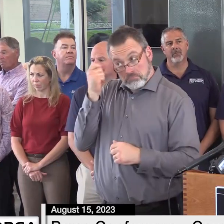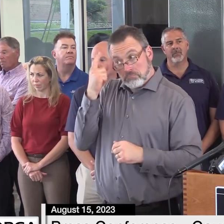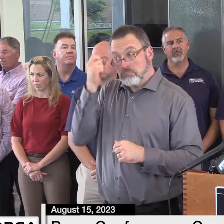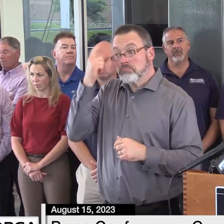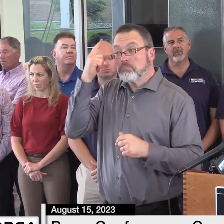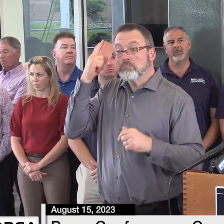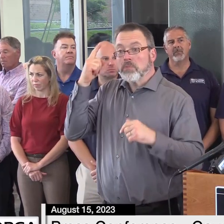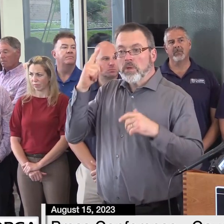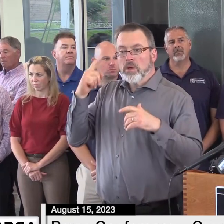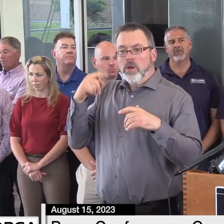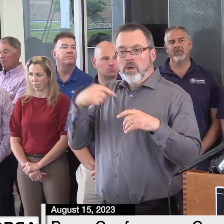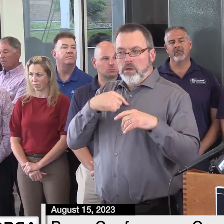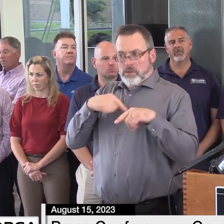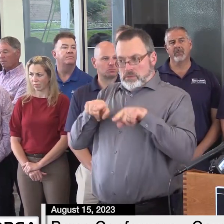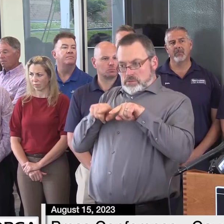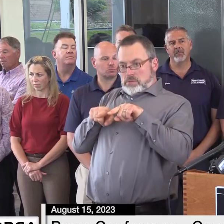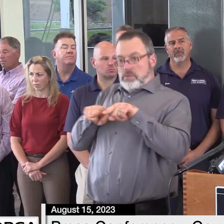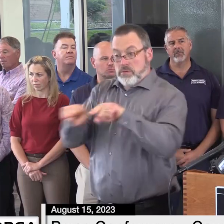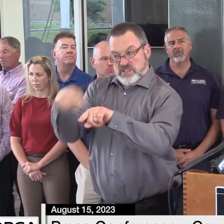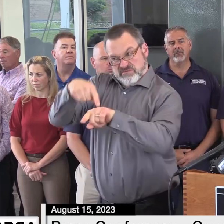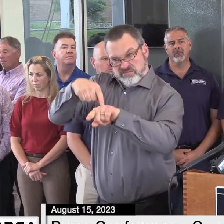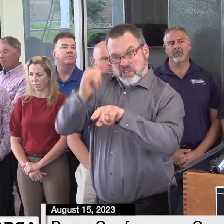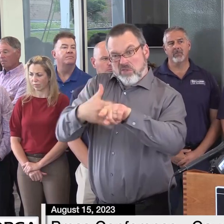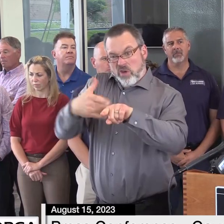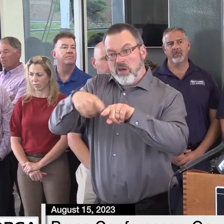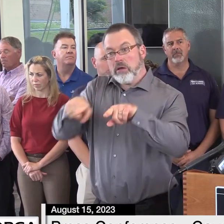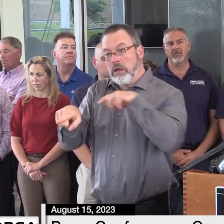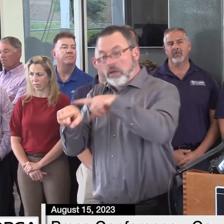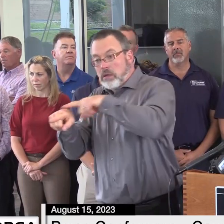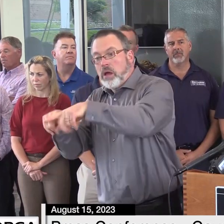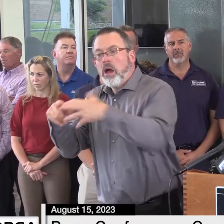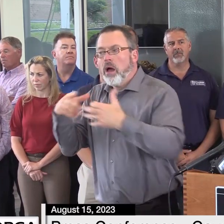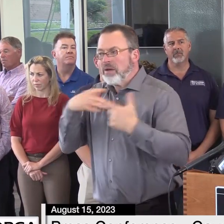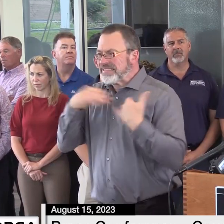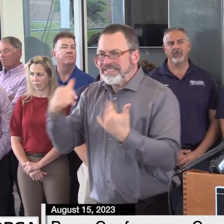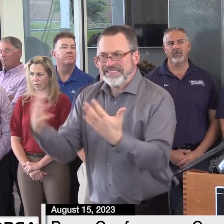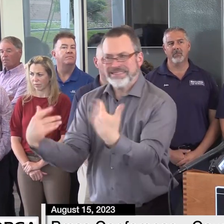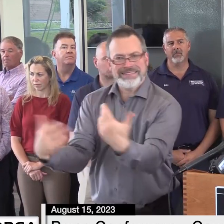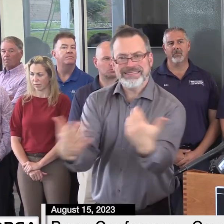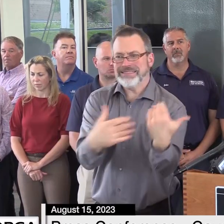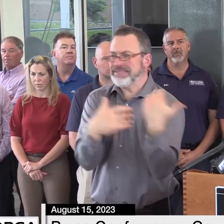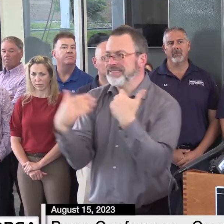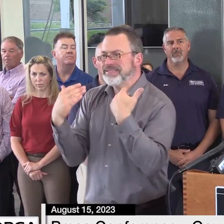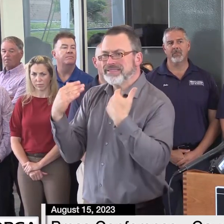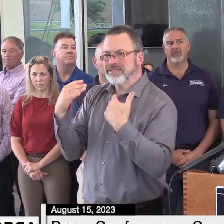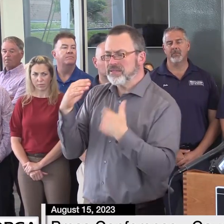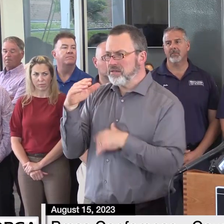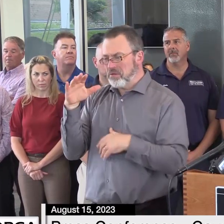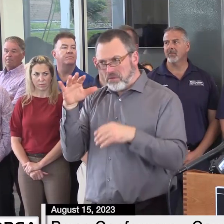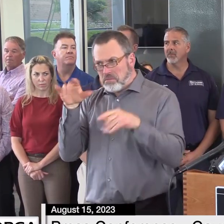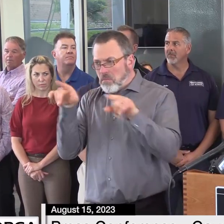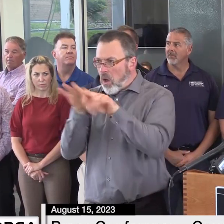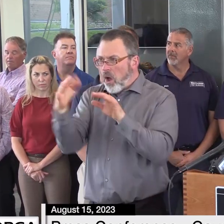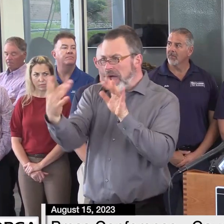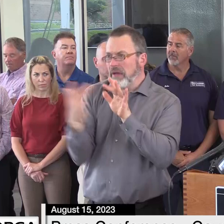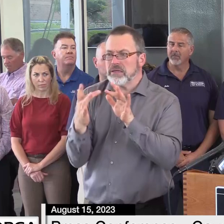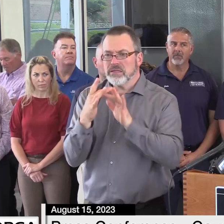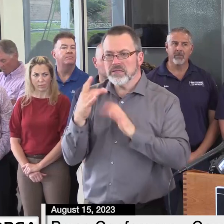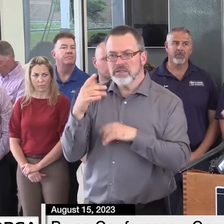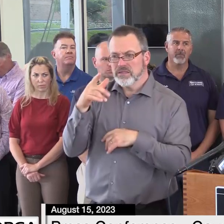accumulating all of the damage that was done in Addison County, specifically in the August storms as well.